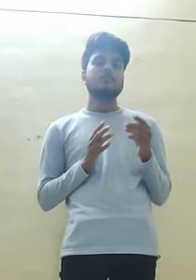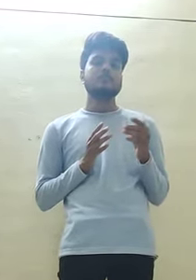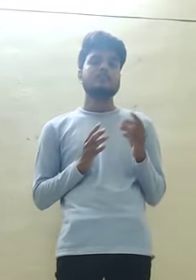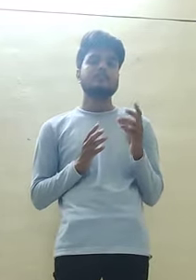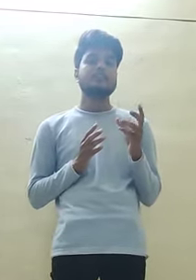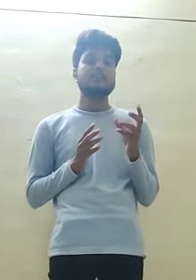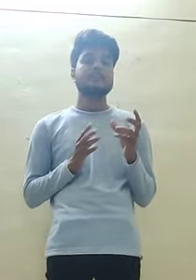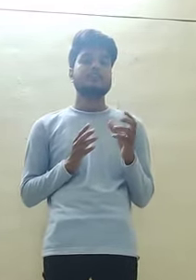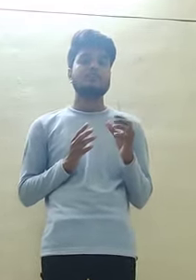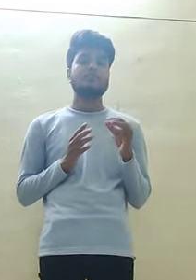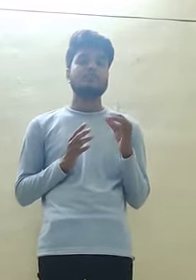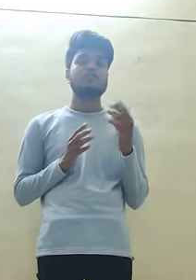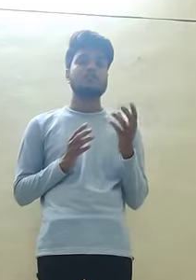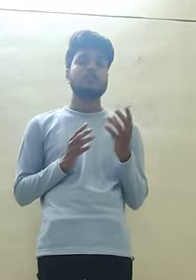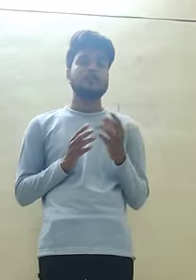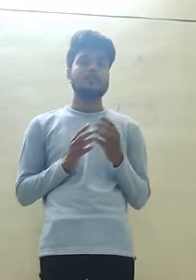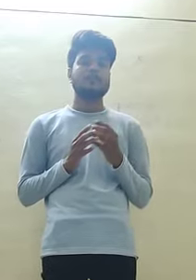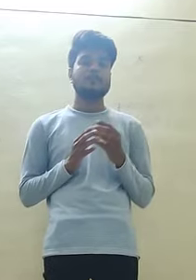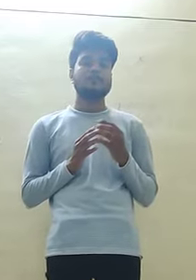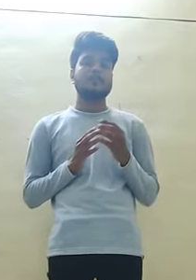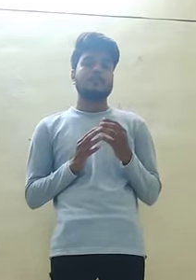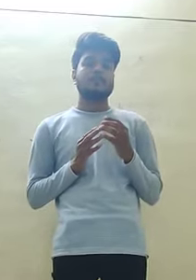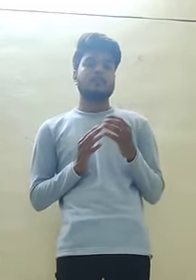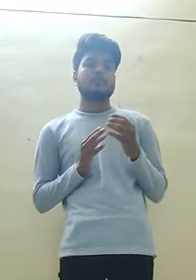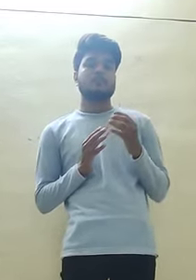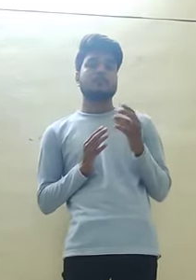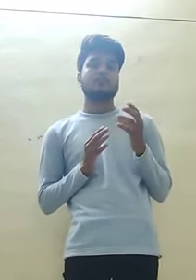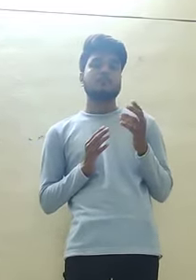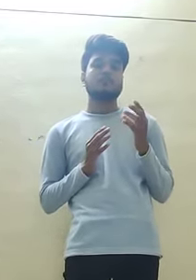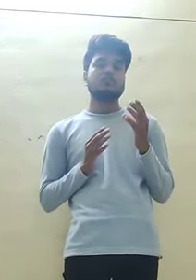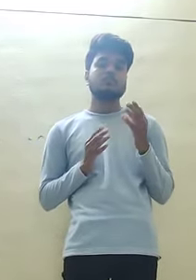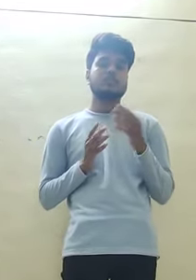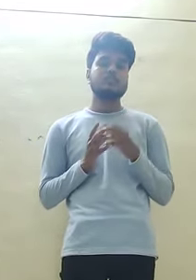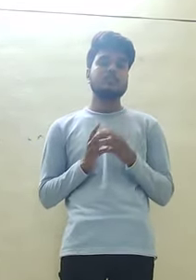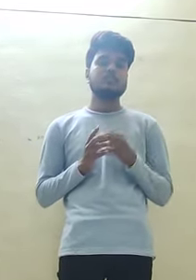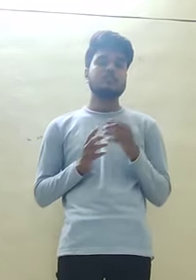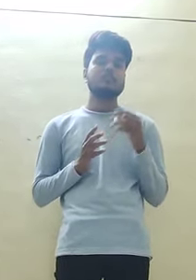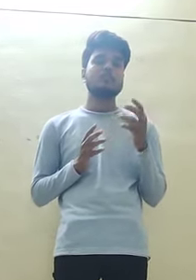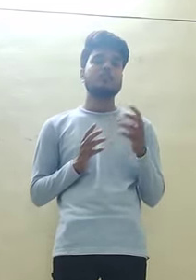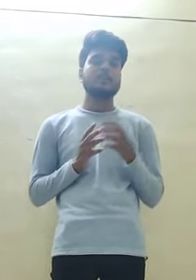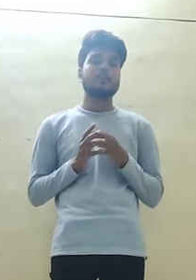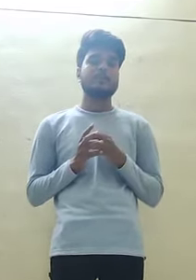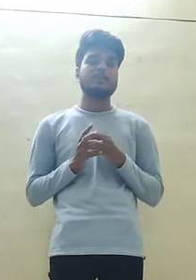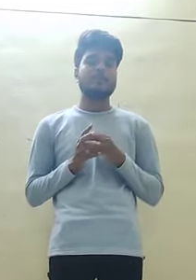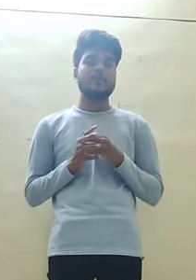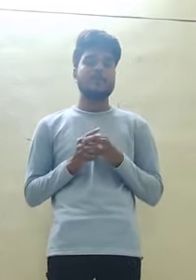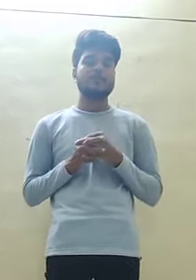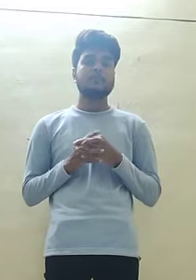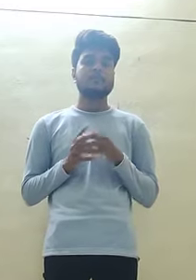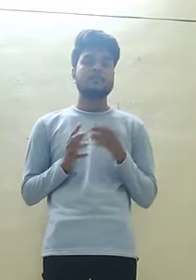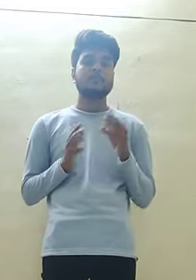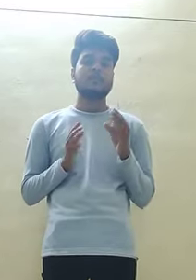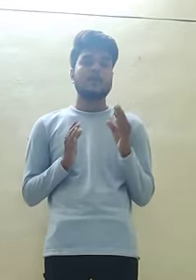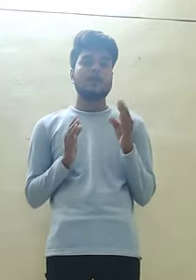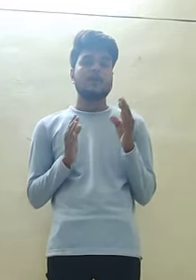see the syntax of no parameter. So the syntax for the no parameter lambda expression is